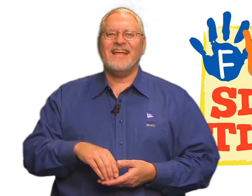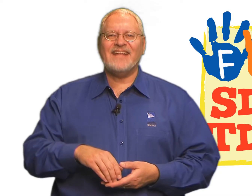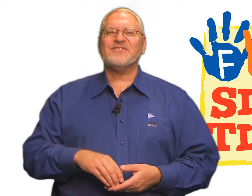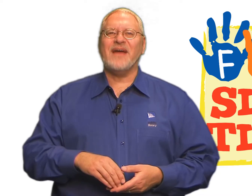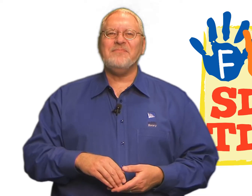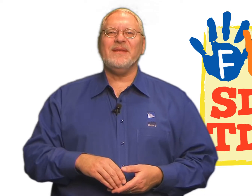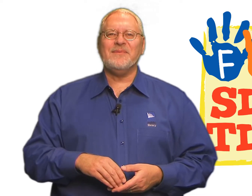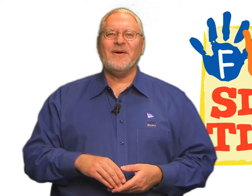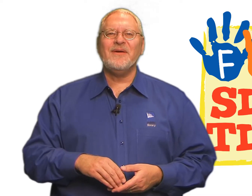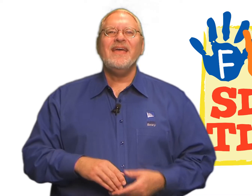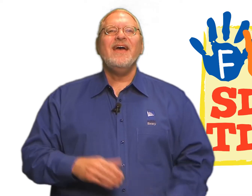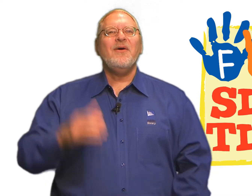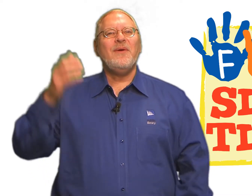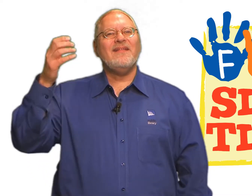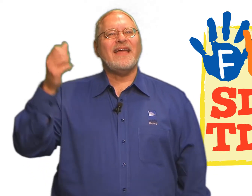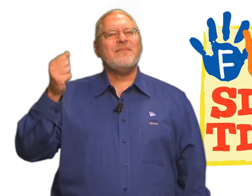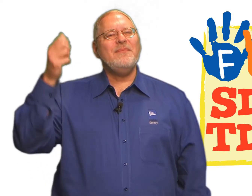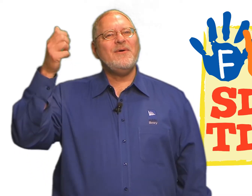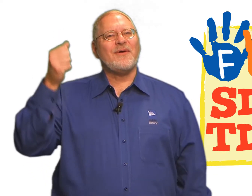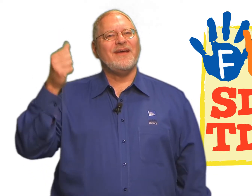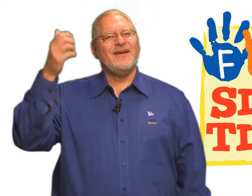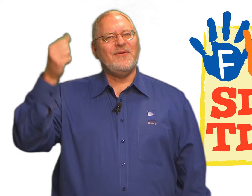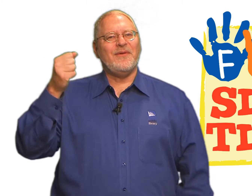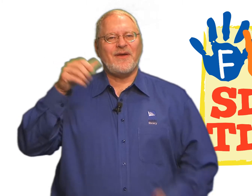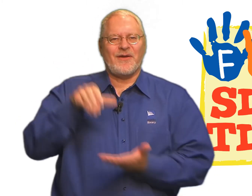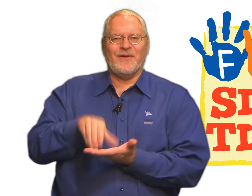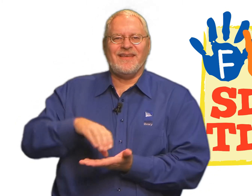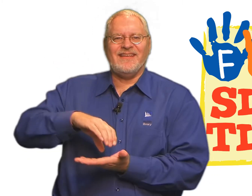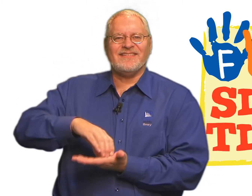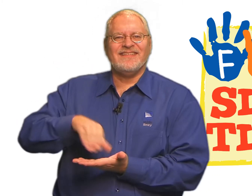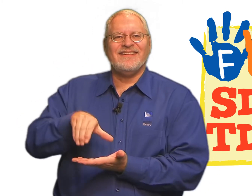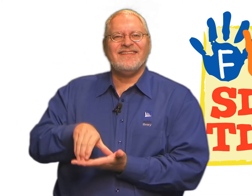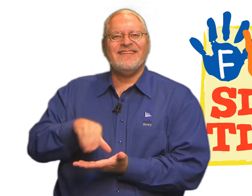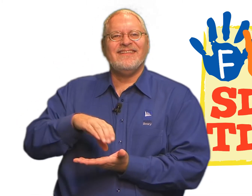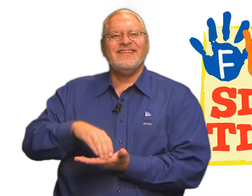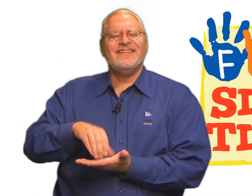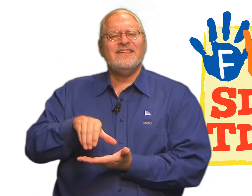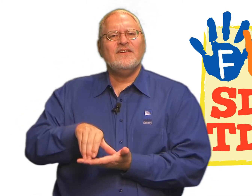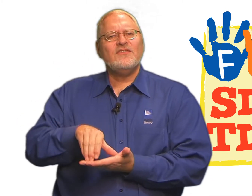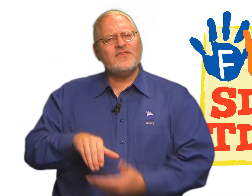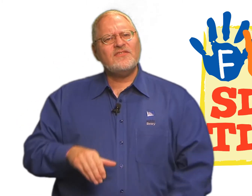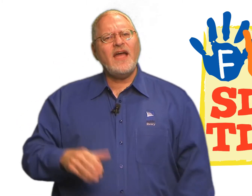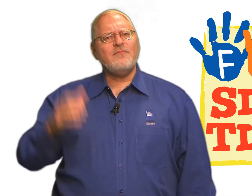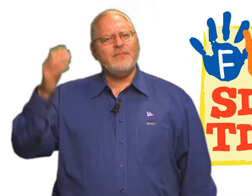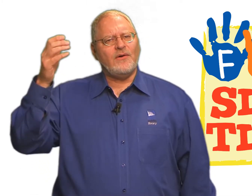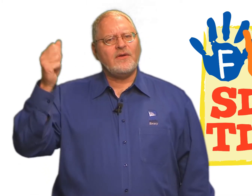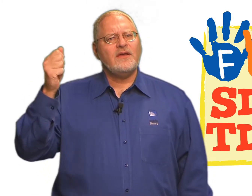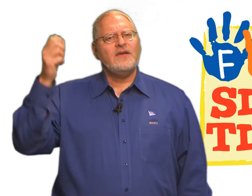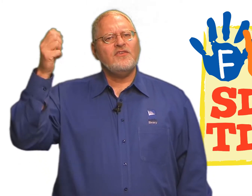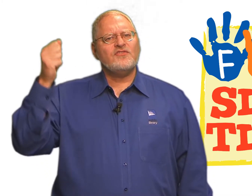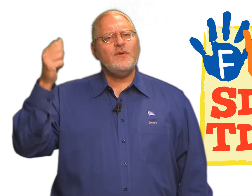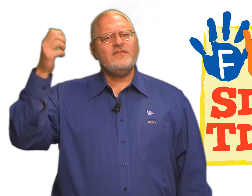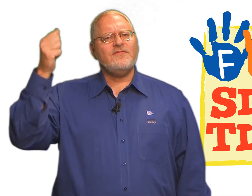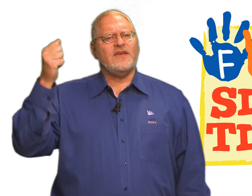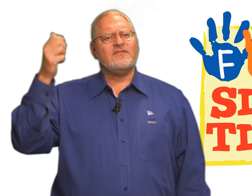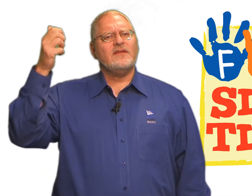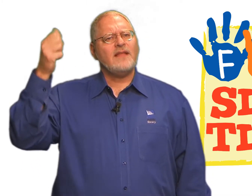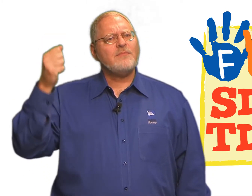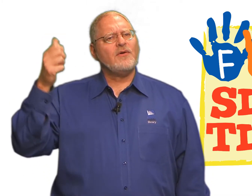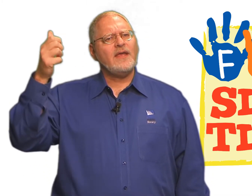That's right, Bebo. We like milk with our cookies. To sign milk, squeeze a fist like milking